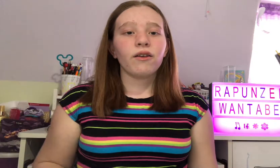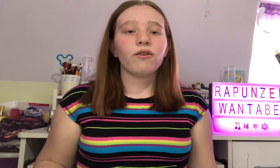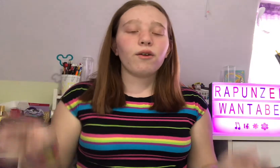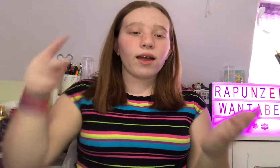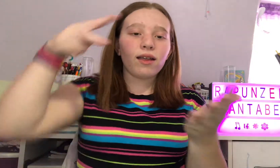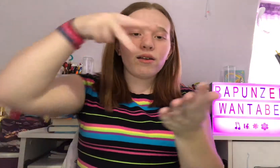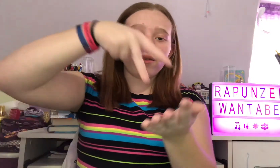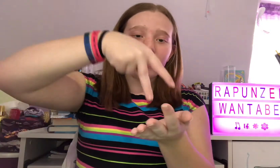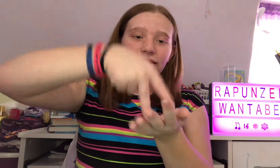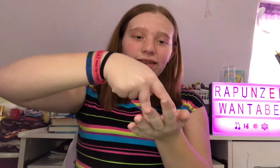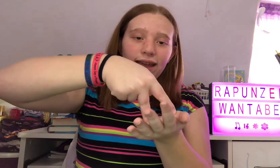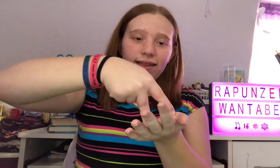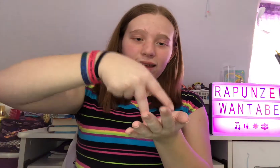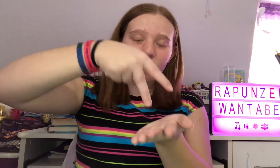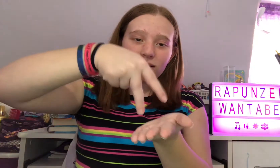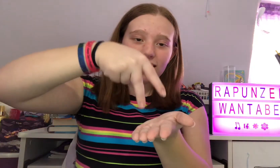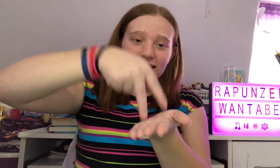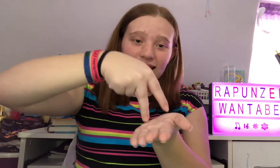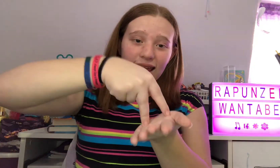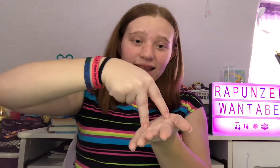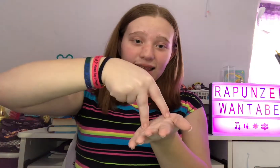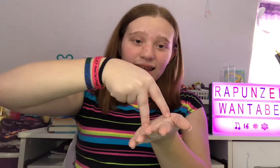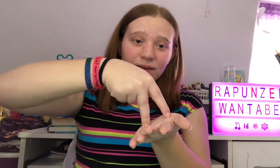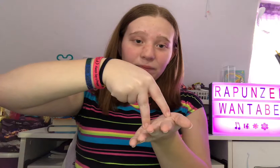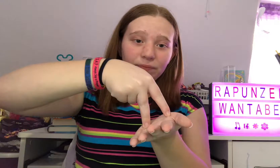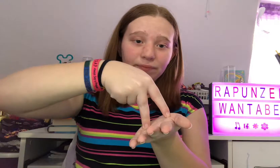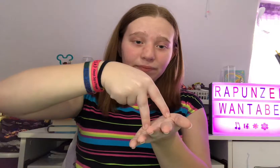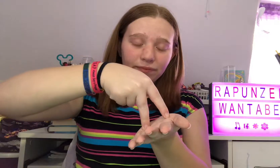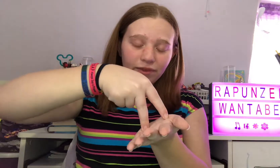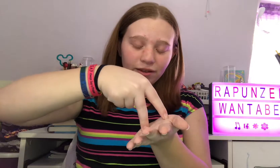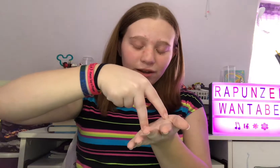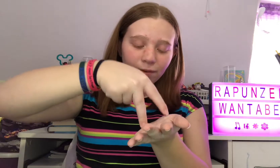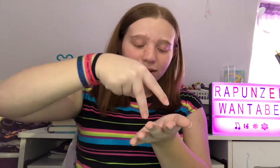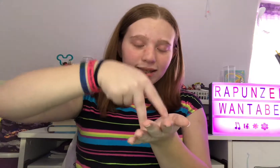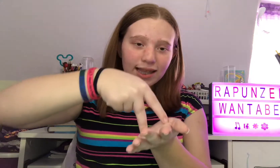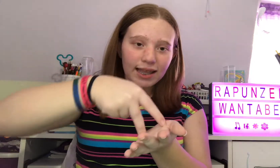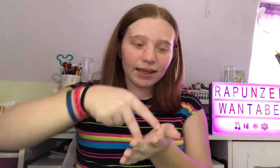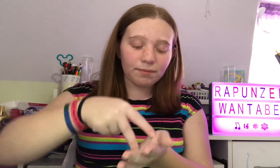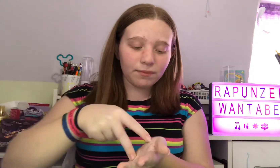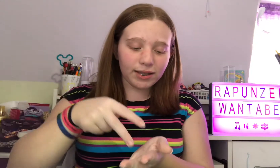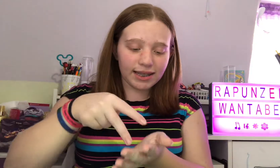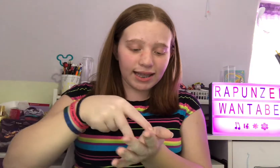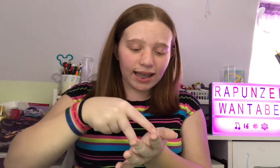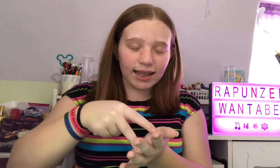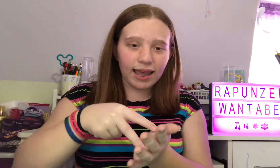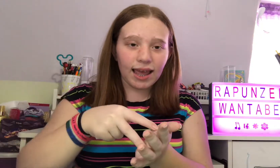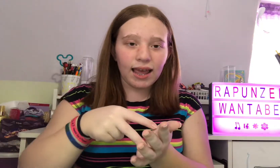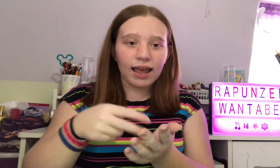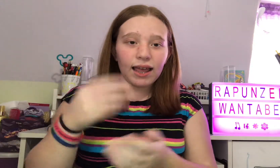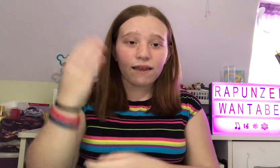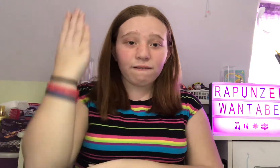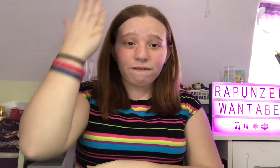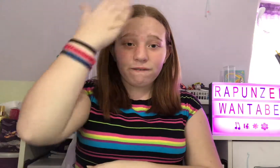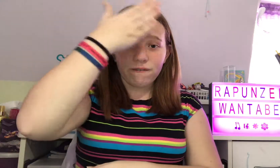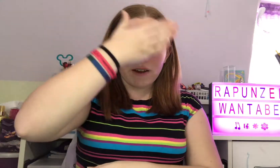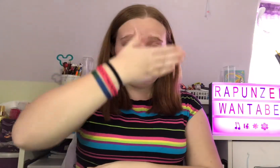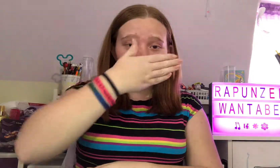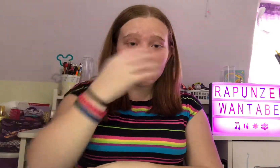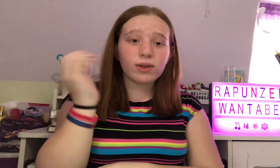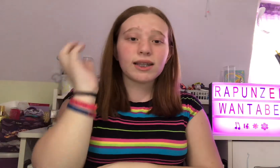So again, you'll do the standing. What's standing? Right, with the standing? What's standing in front? So instead